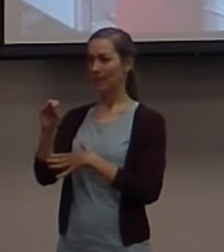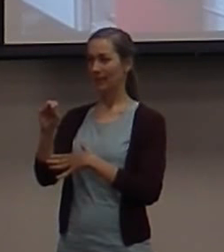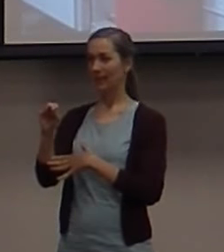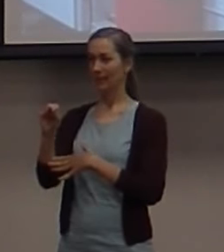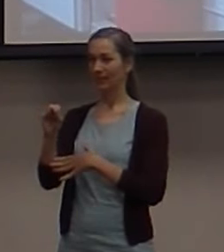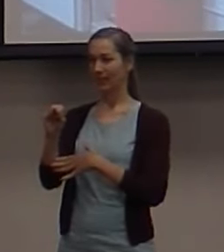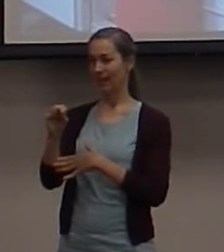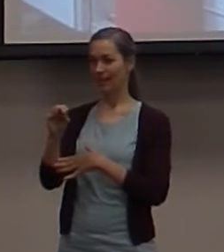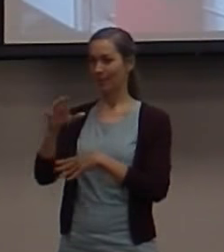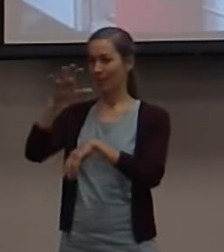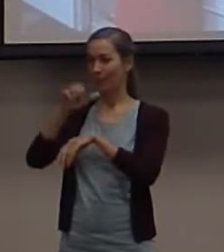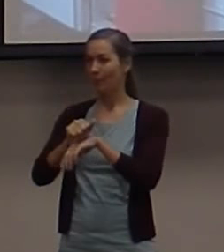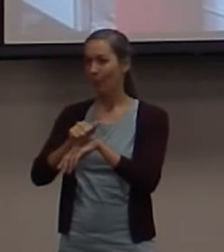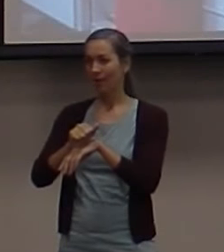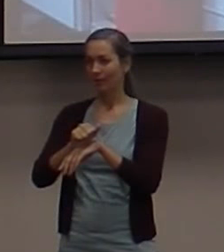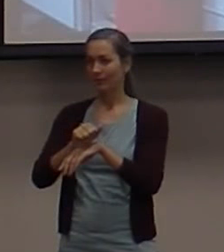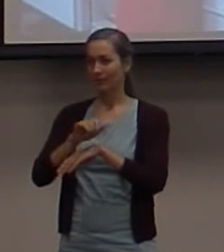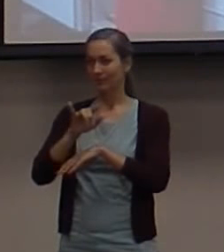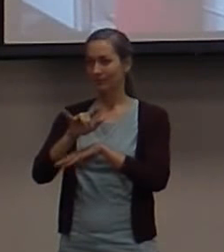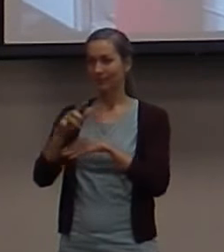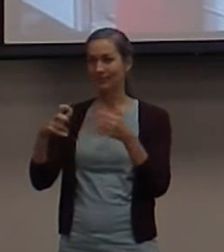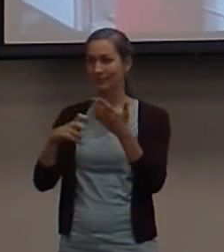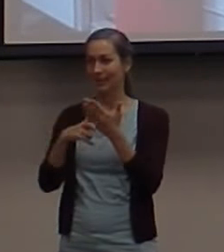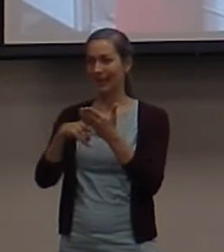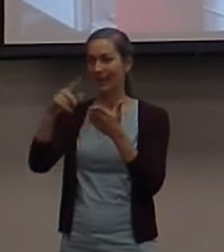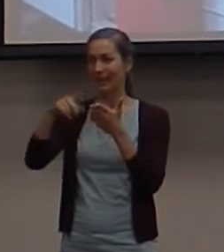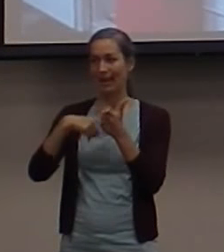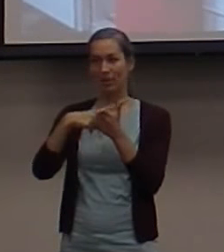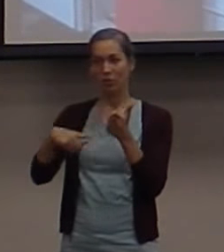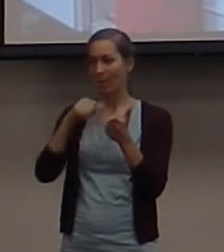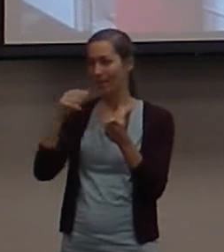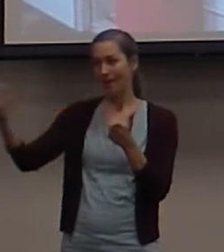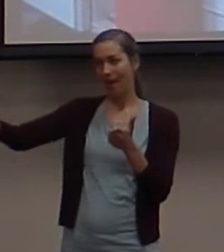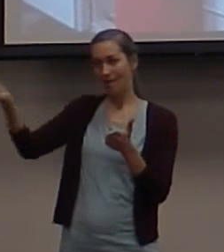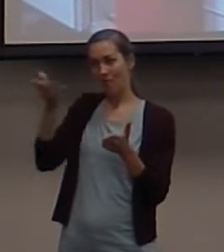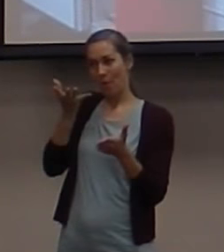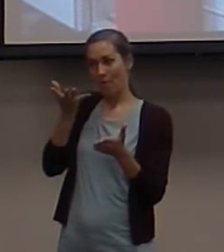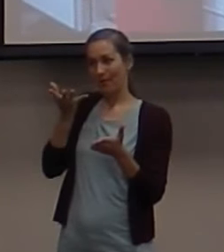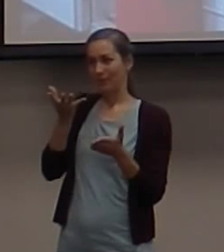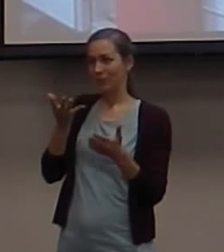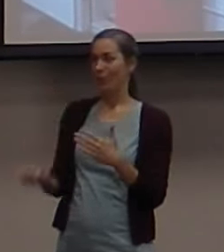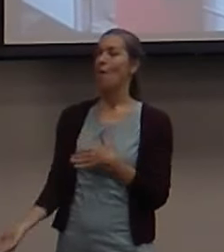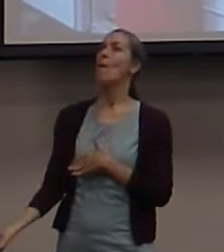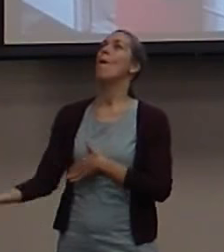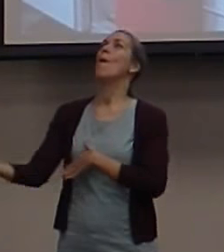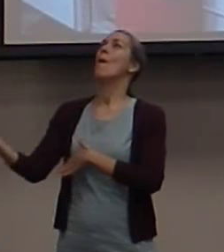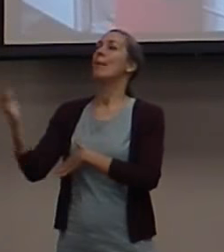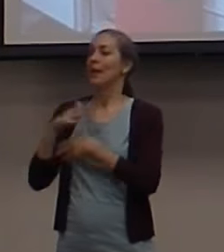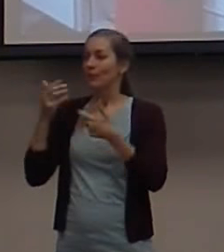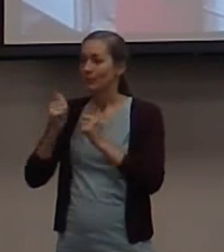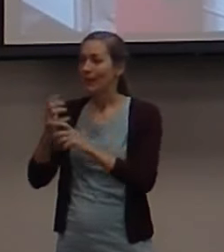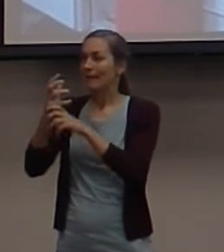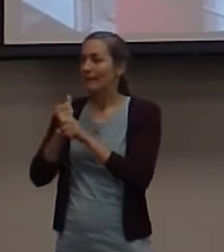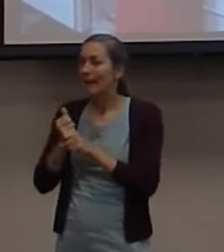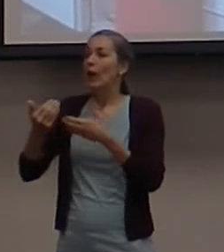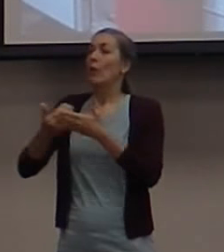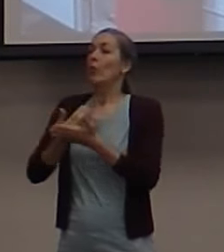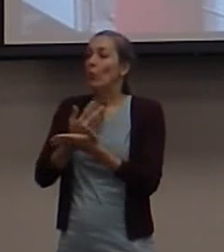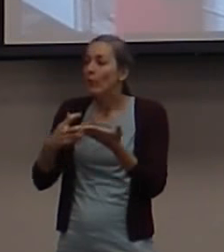happened to cancel them all and neglected to tell us they did so. So we spent all that day trying to get new tickets